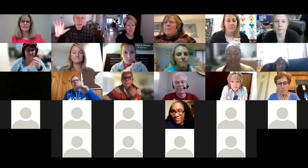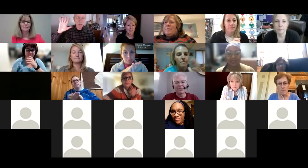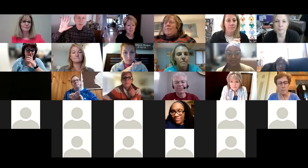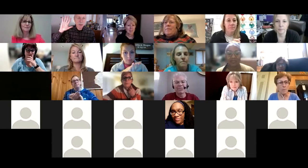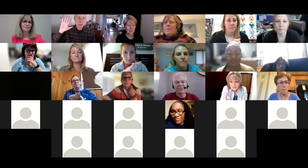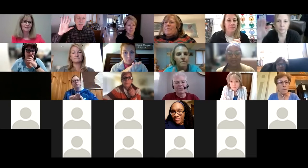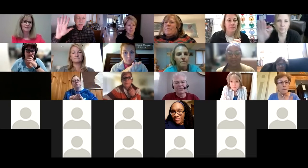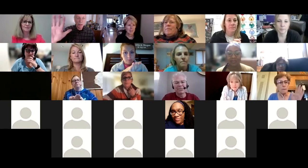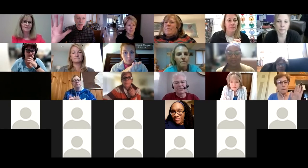put in a period.